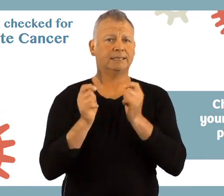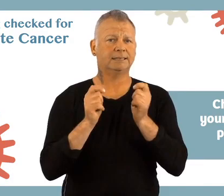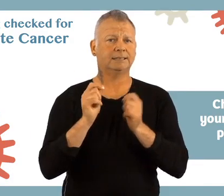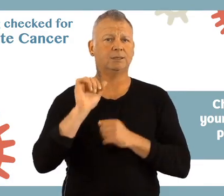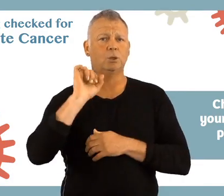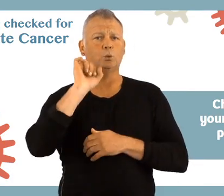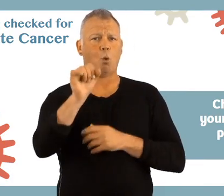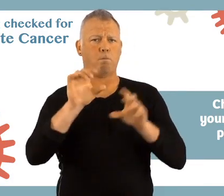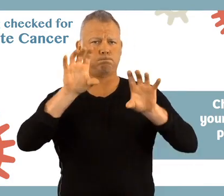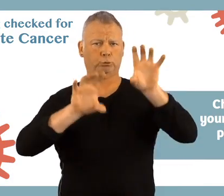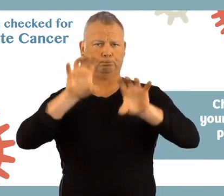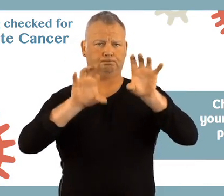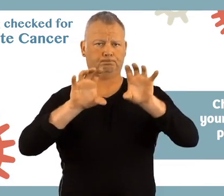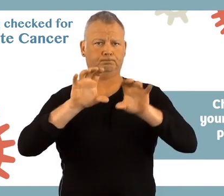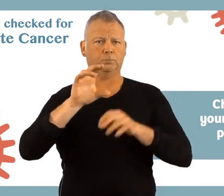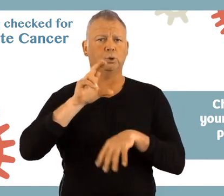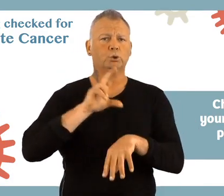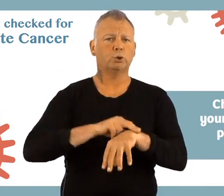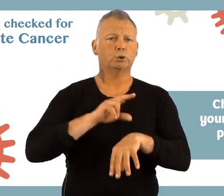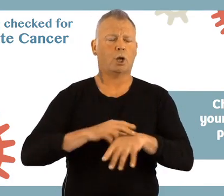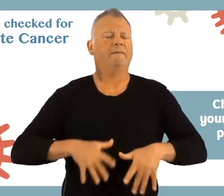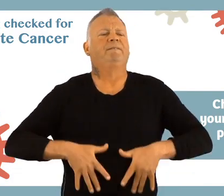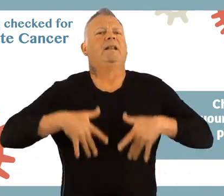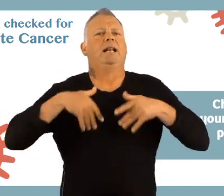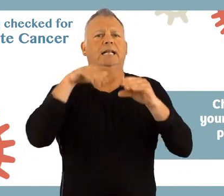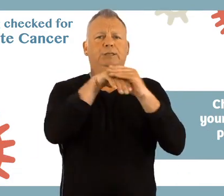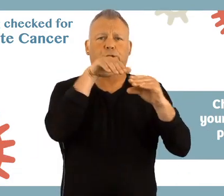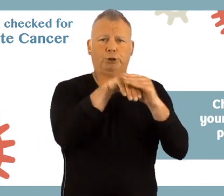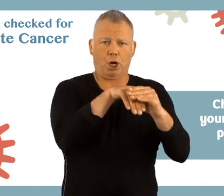PSA, and a digital rectal examination, a DRE.